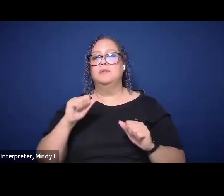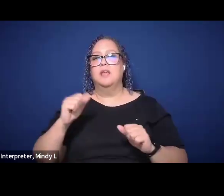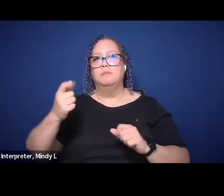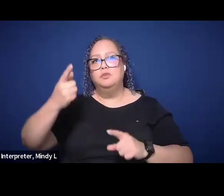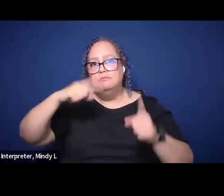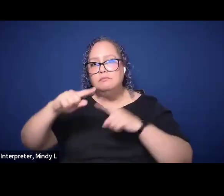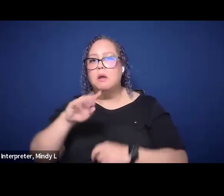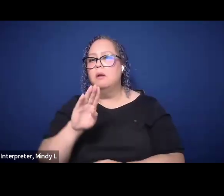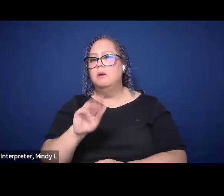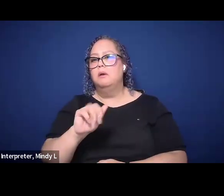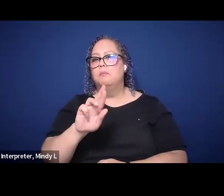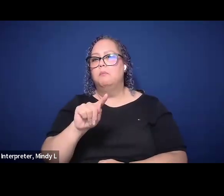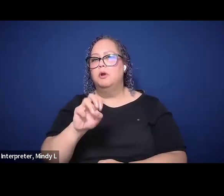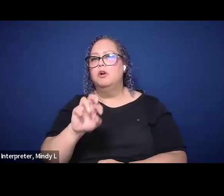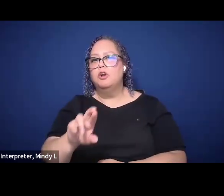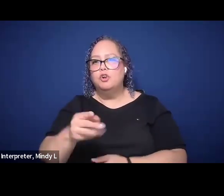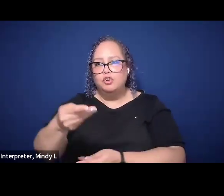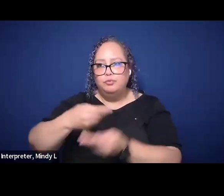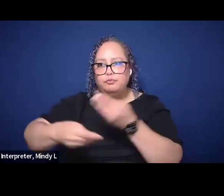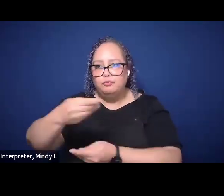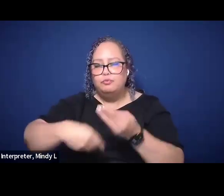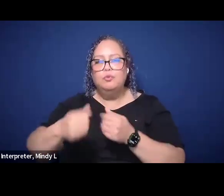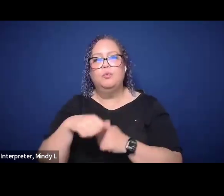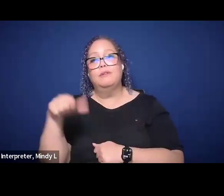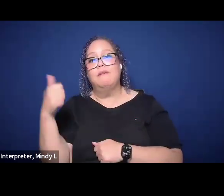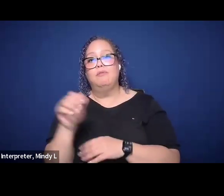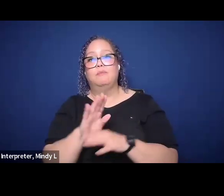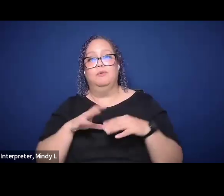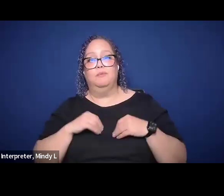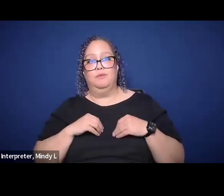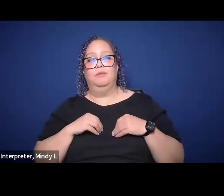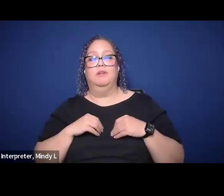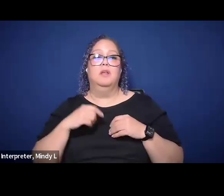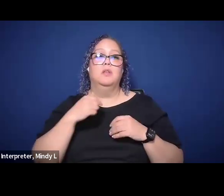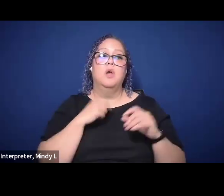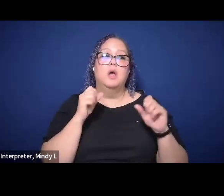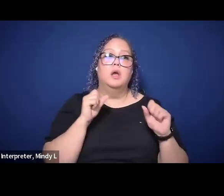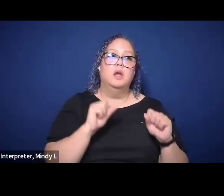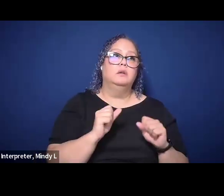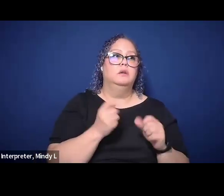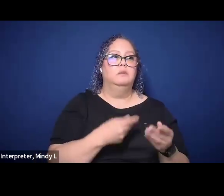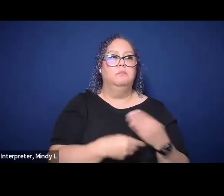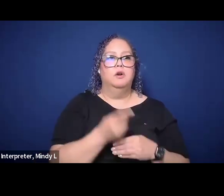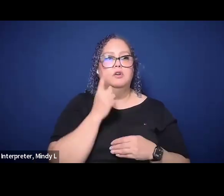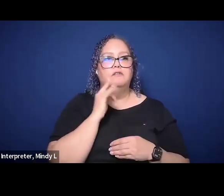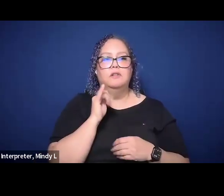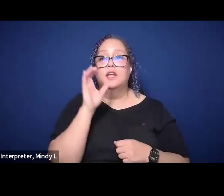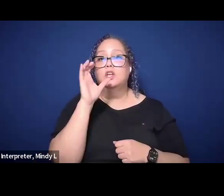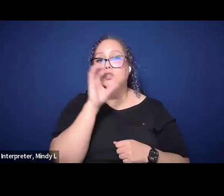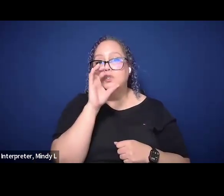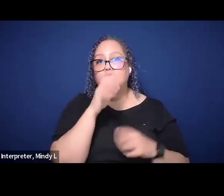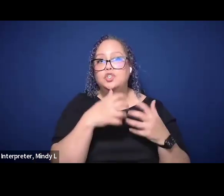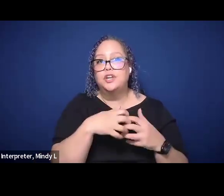with other entrepreneurs. And I was able to barter for things like search engine optimization